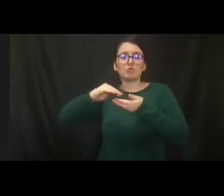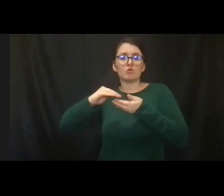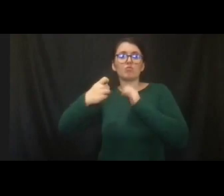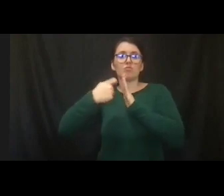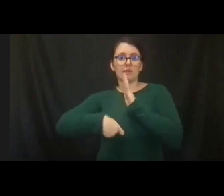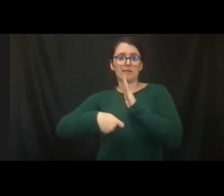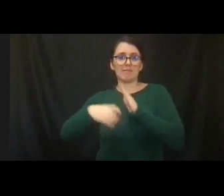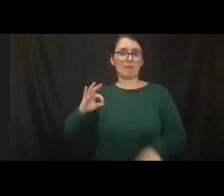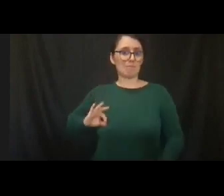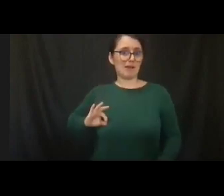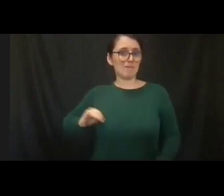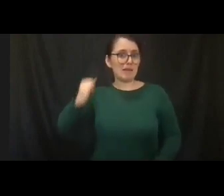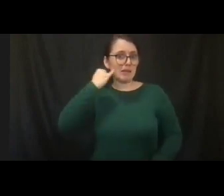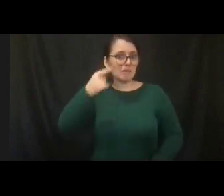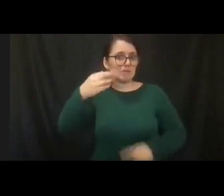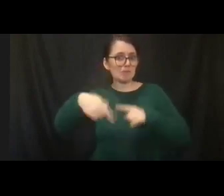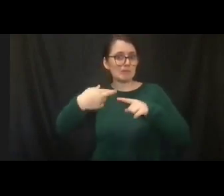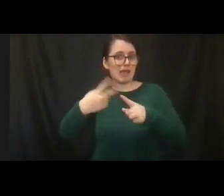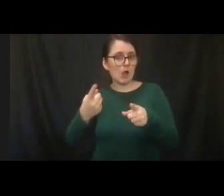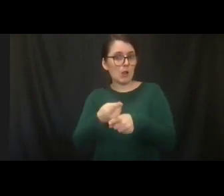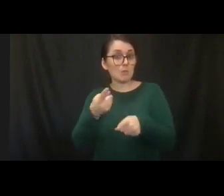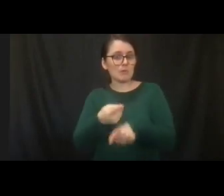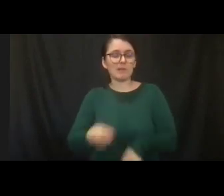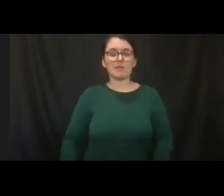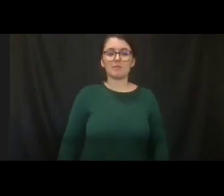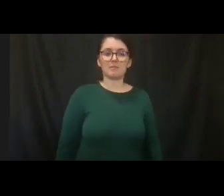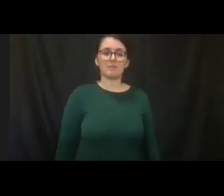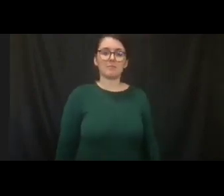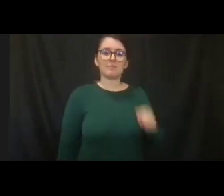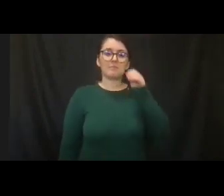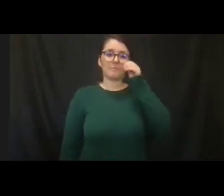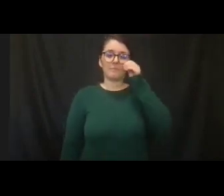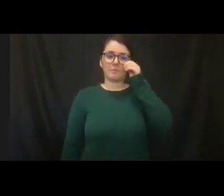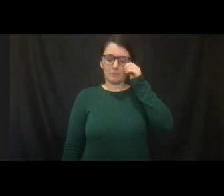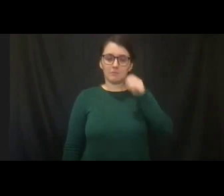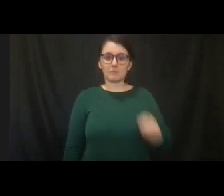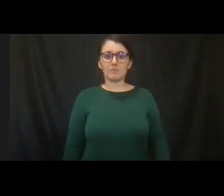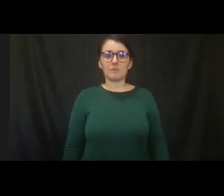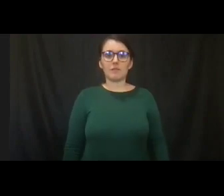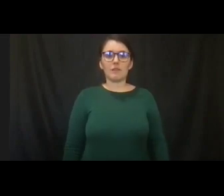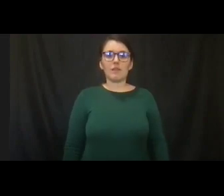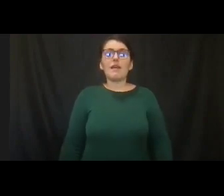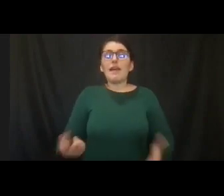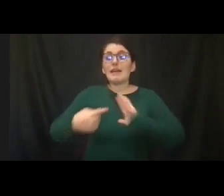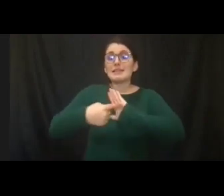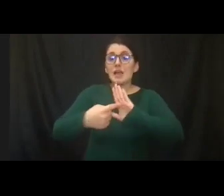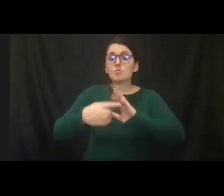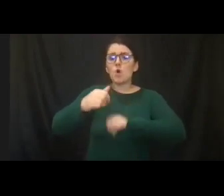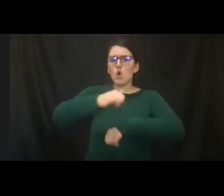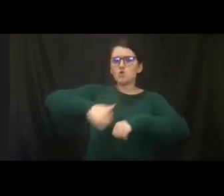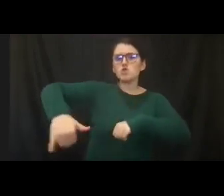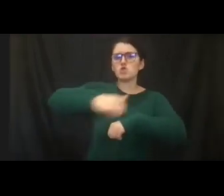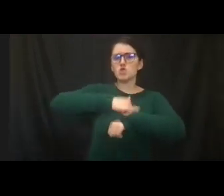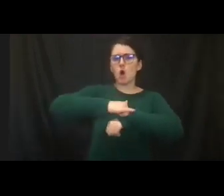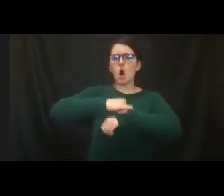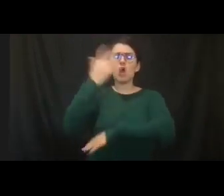too. Yeah. So Miss Emily, I see some people with some like branches and yard debris stuff. That's over